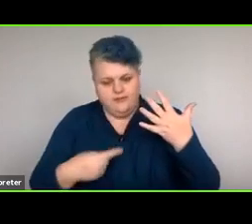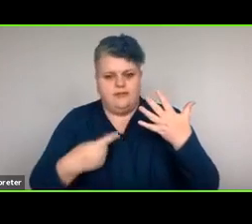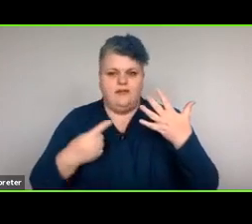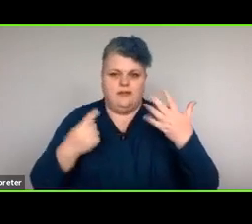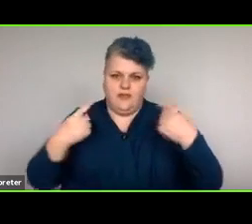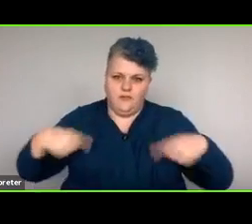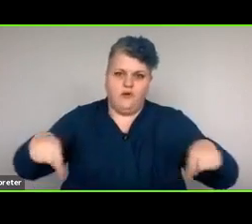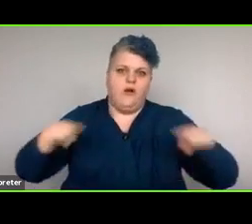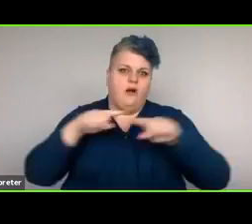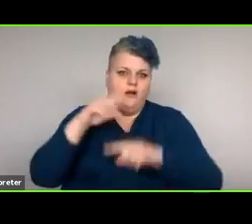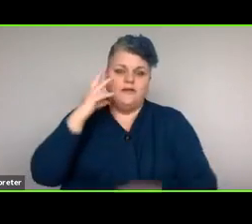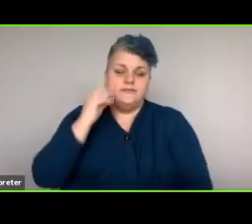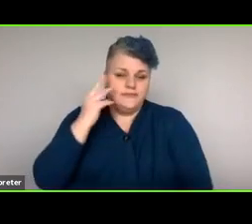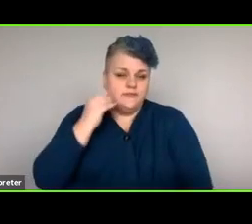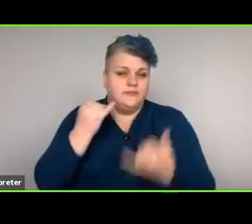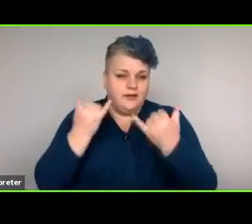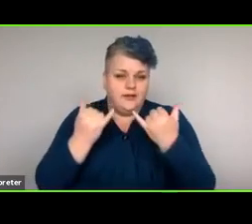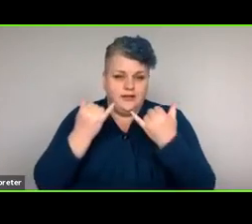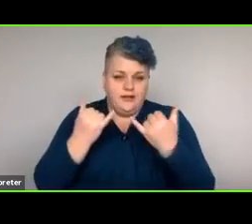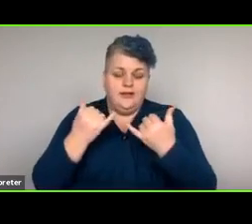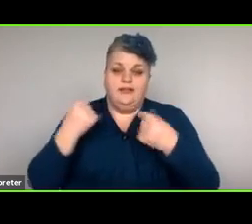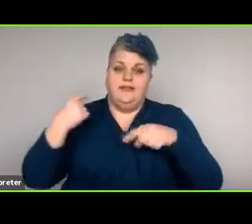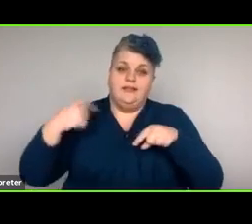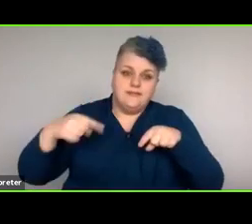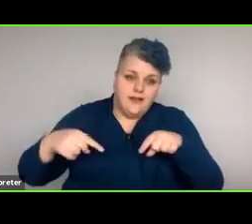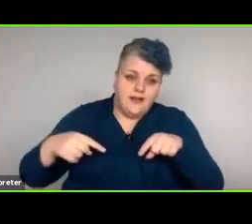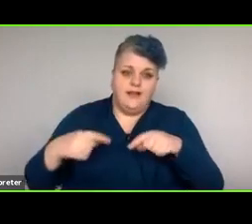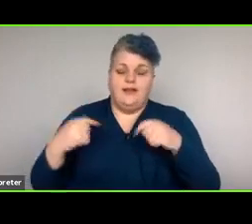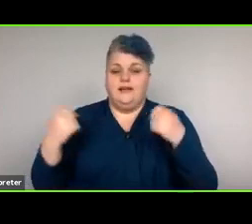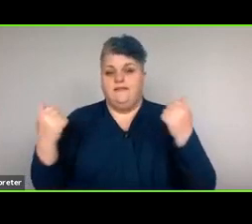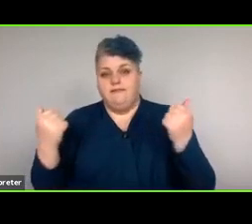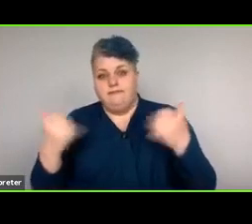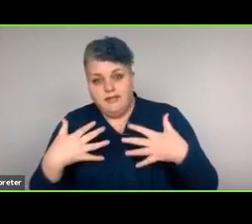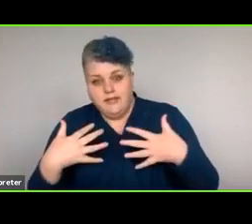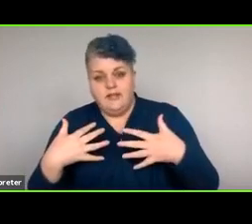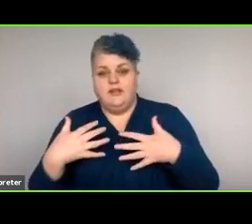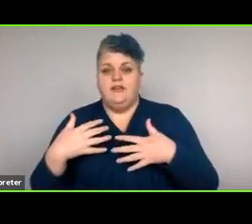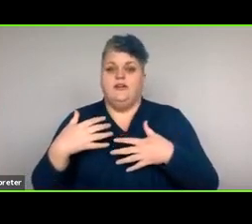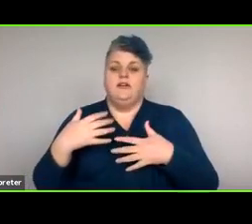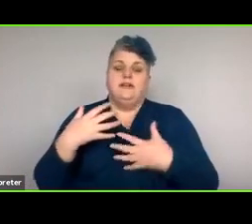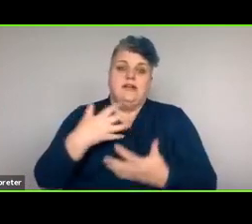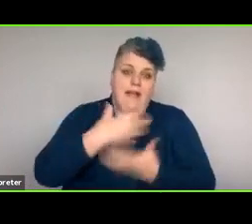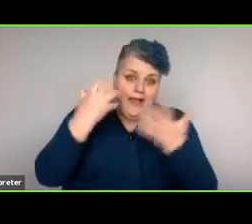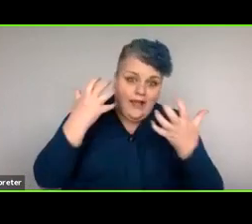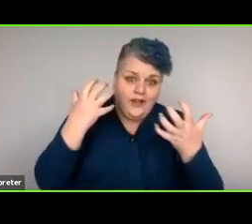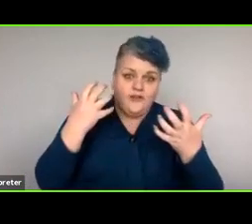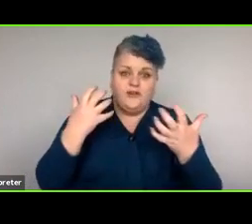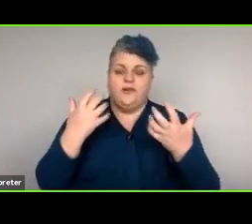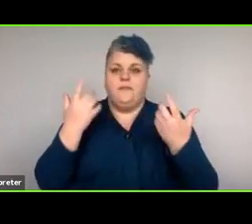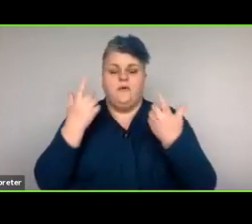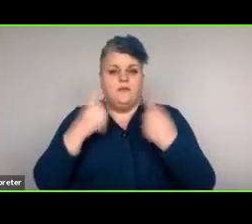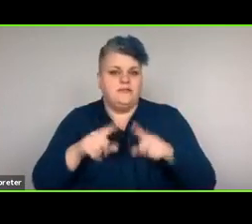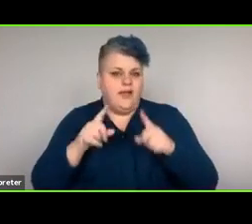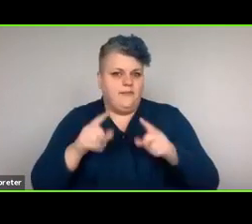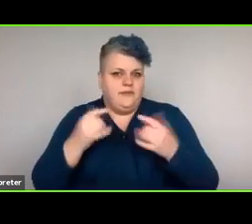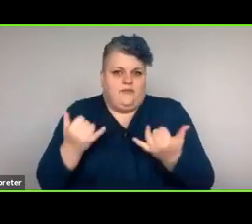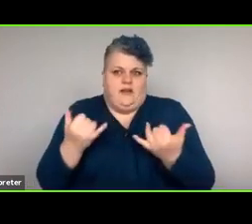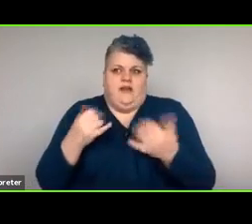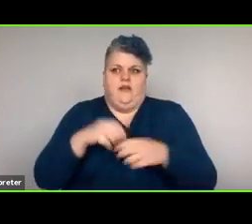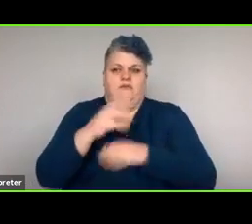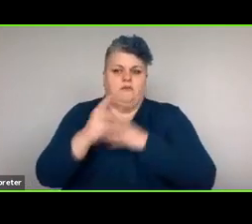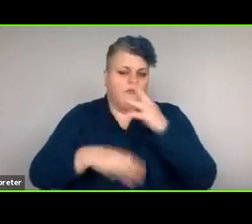we're all experiencing, the fear, the anxiety, maybe even some anger about what's going on in the world right